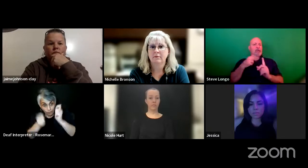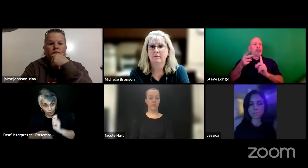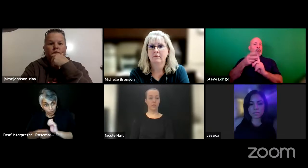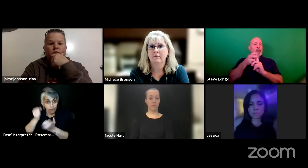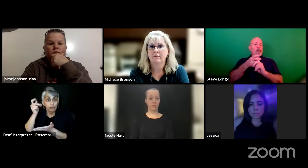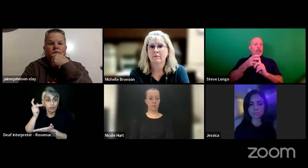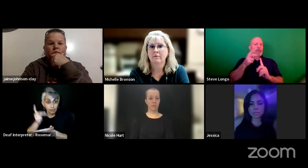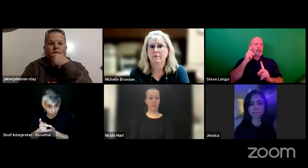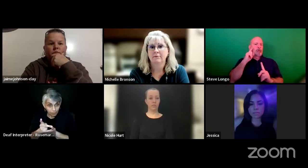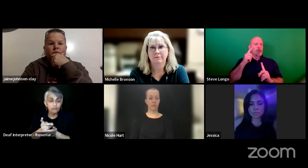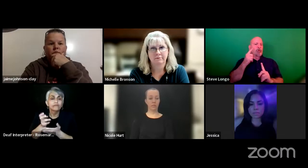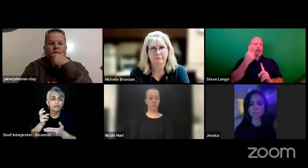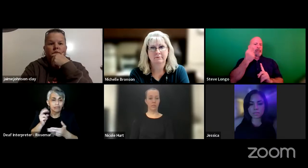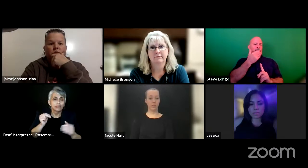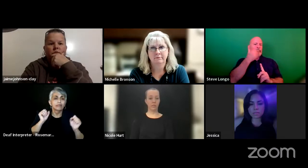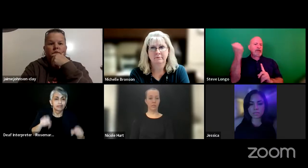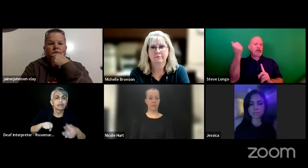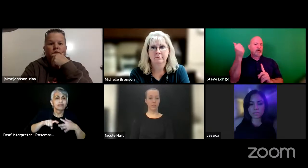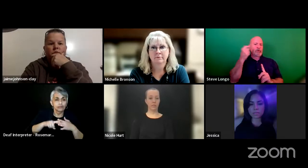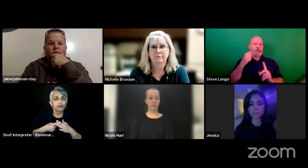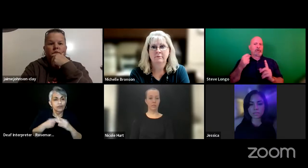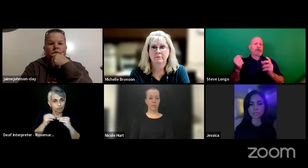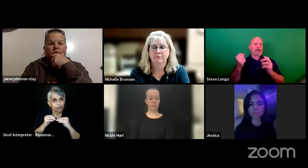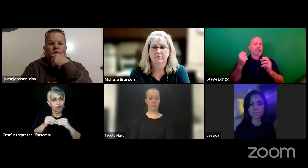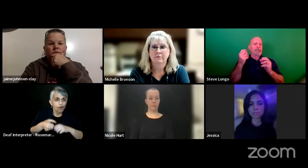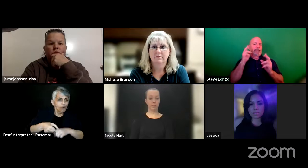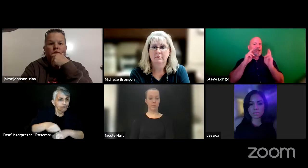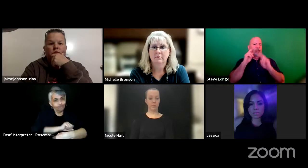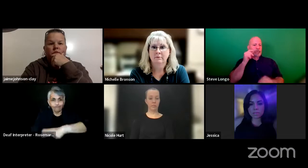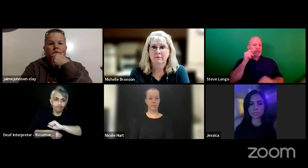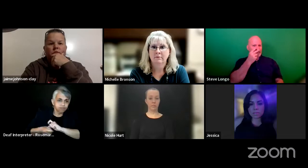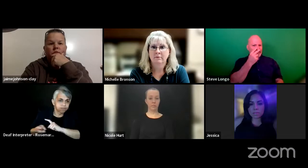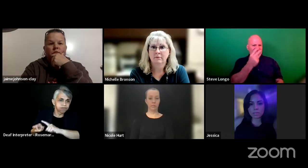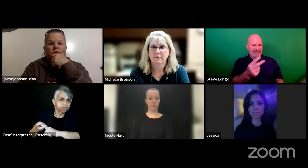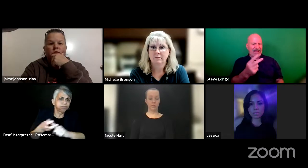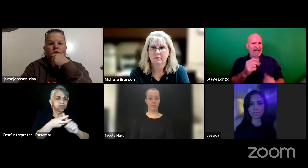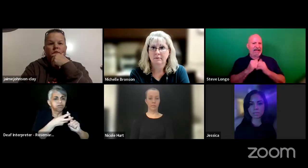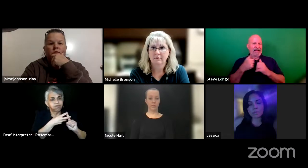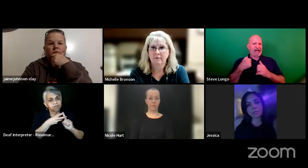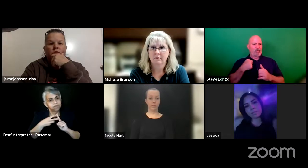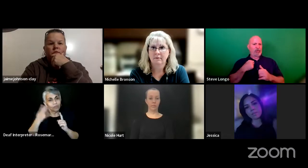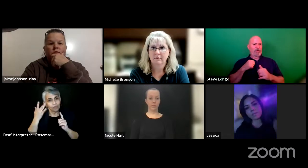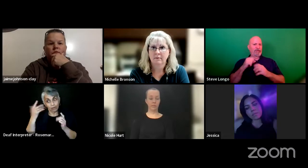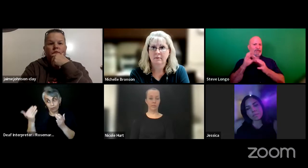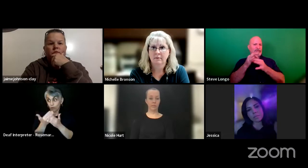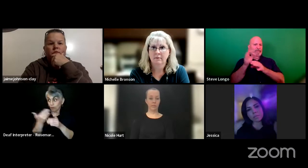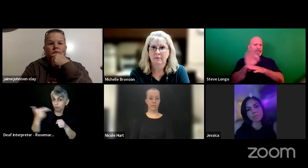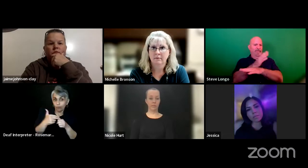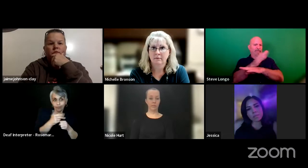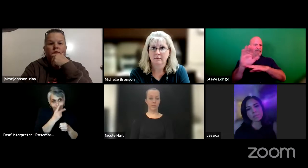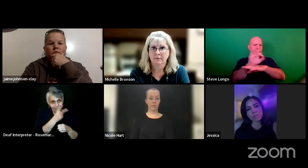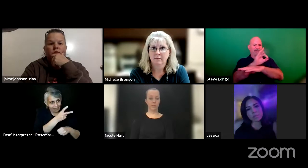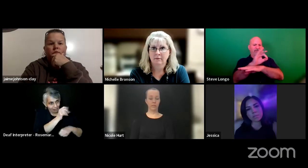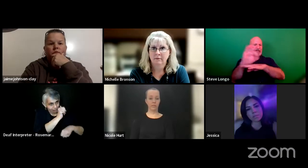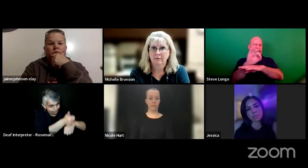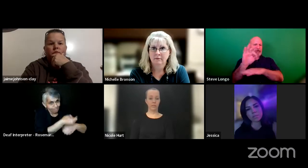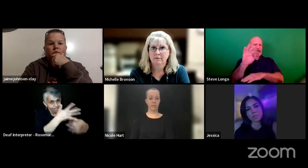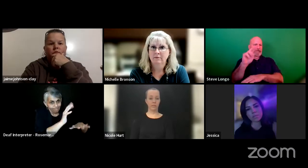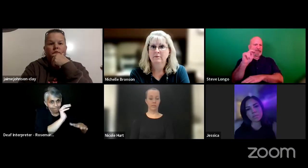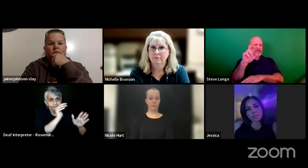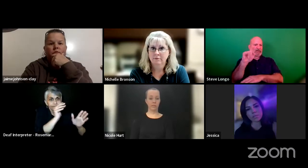procedures. Once those are nice and strong and in place, we will be recruiting for a more robust